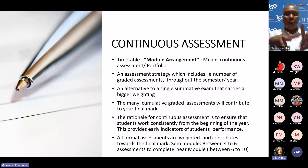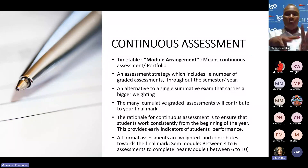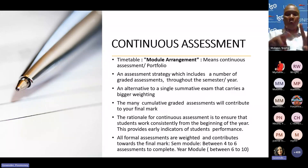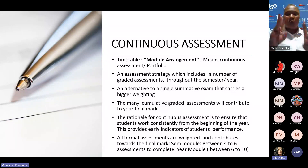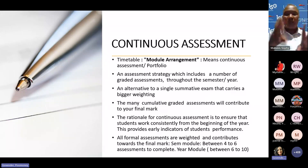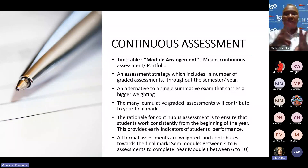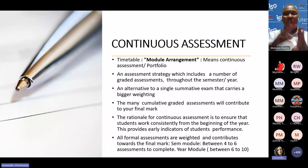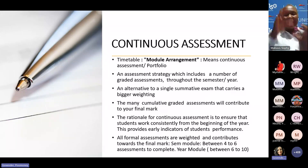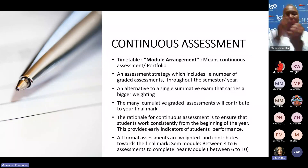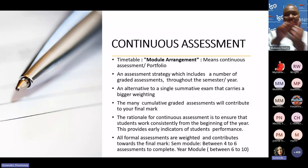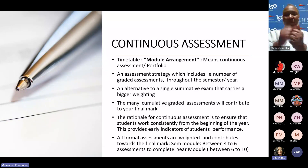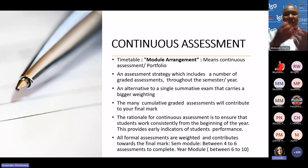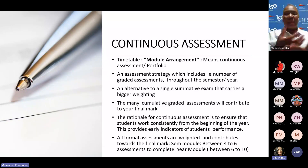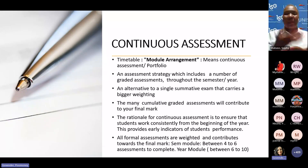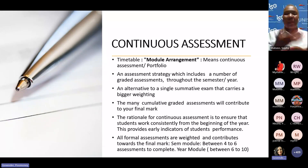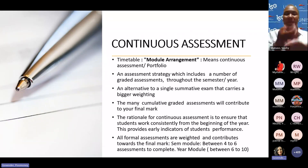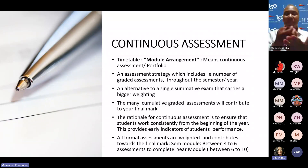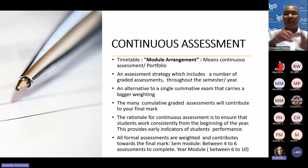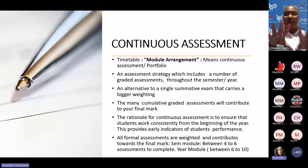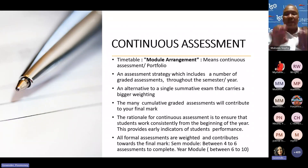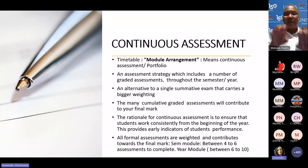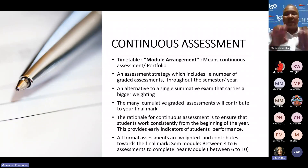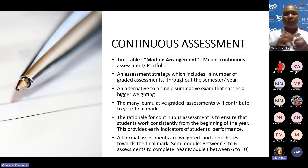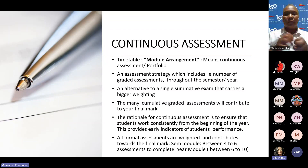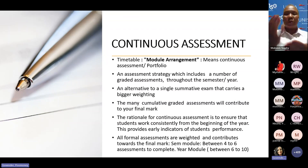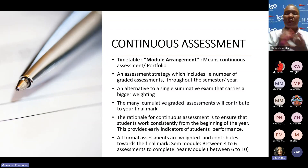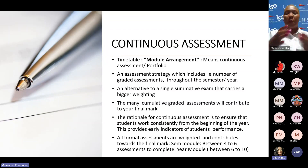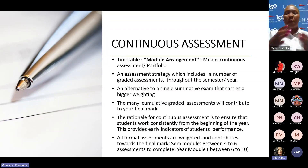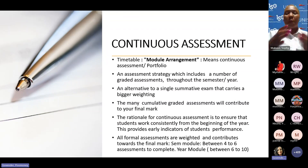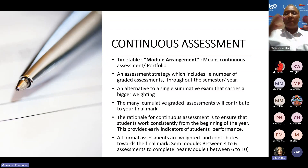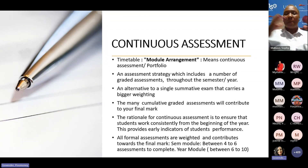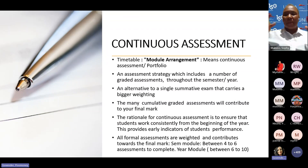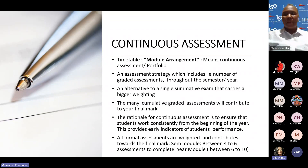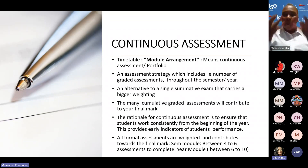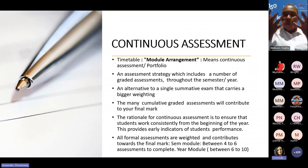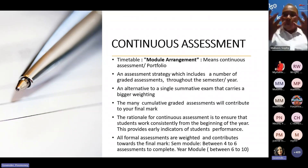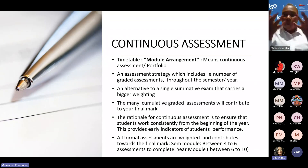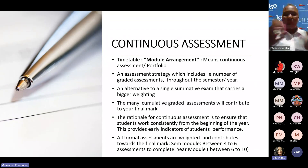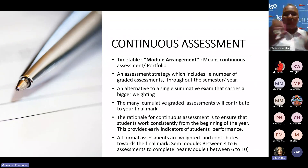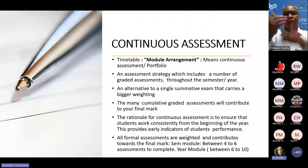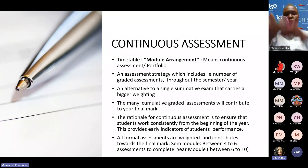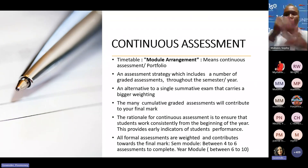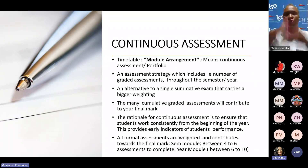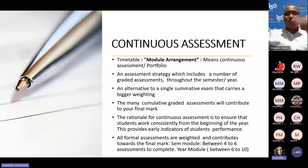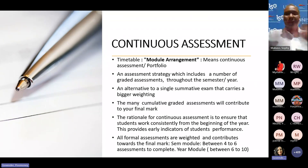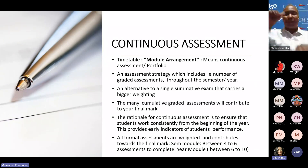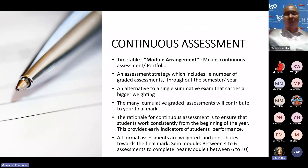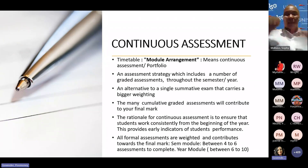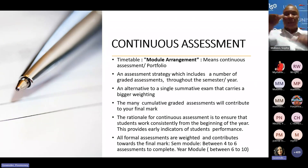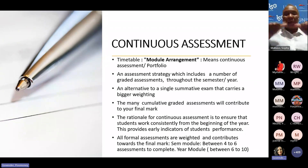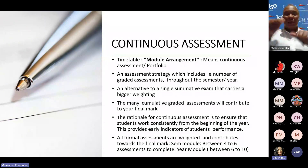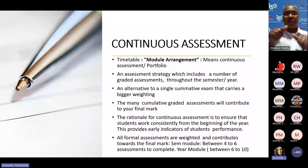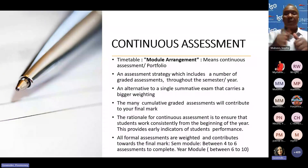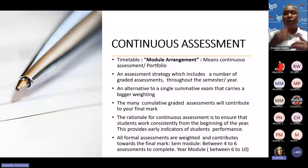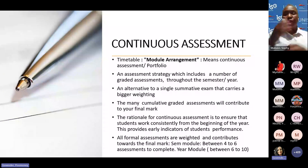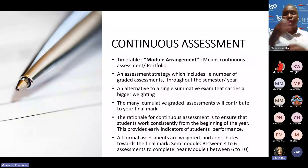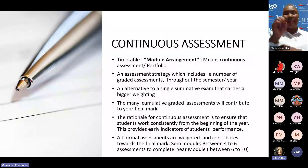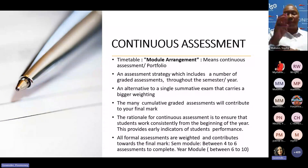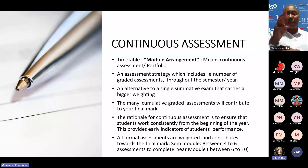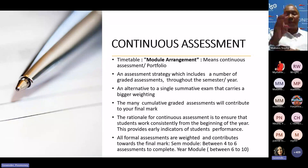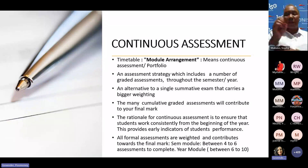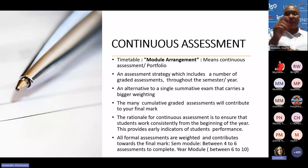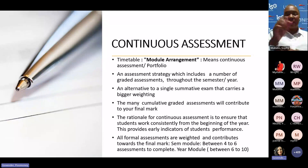summative exam that carries a high or bigger weighting. With continuous assessment, for a semester module, you may have